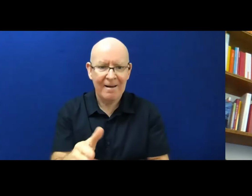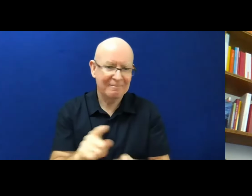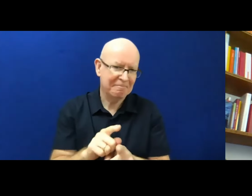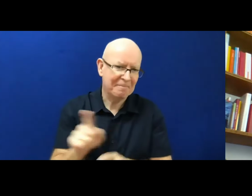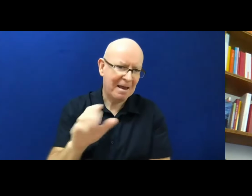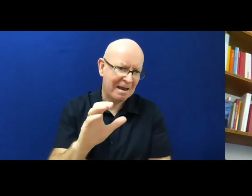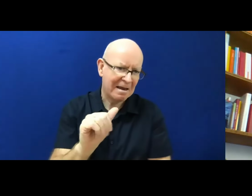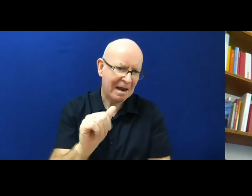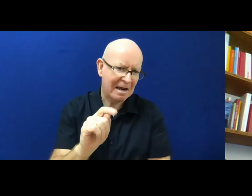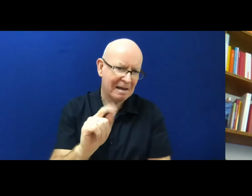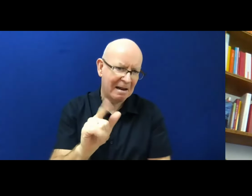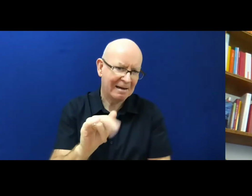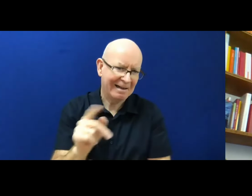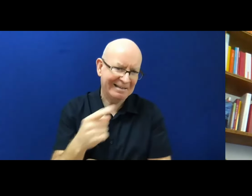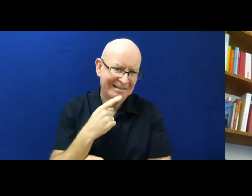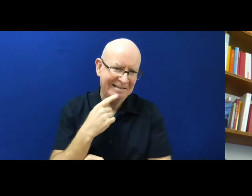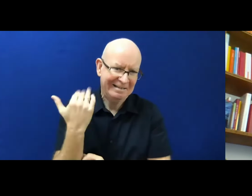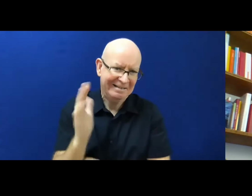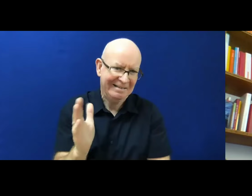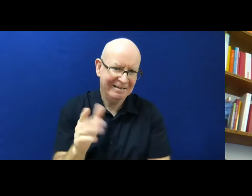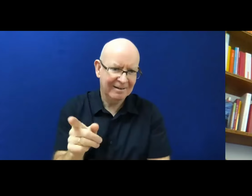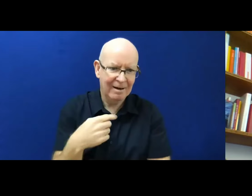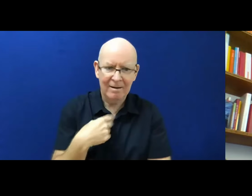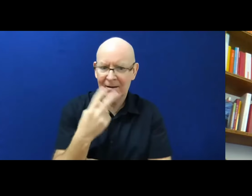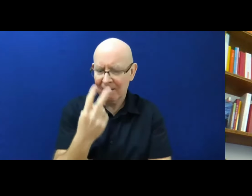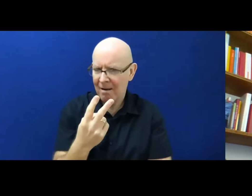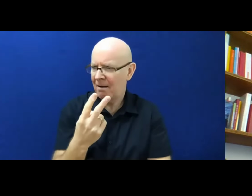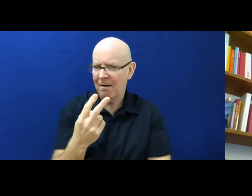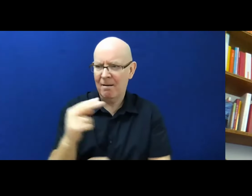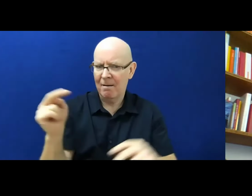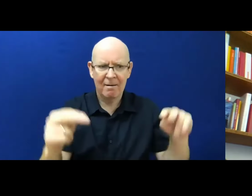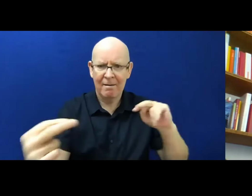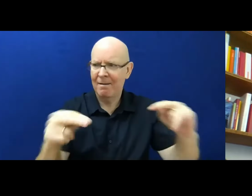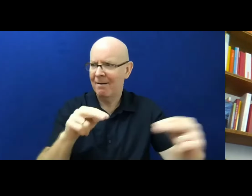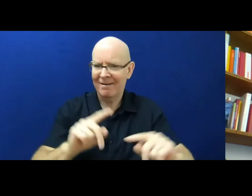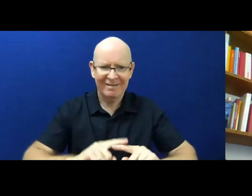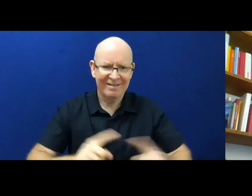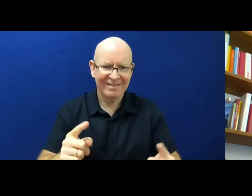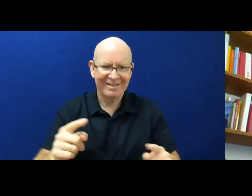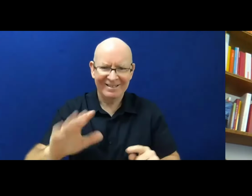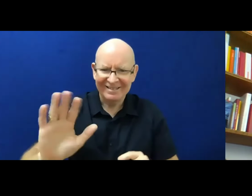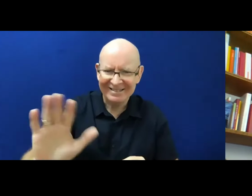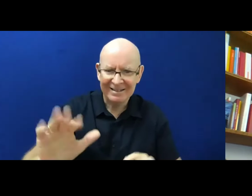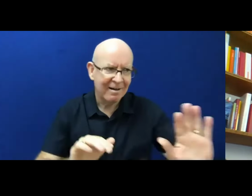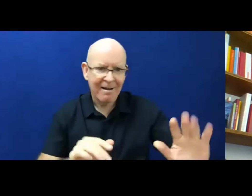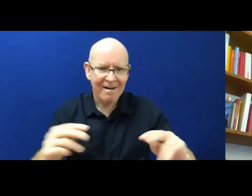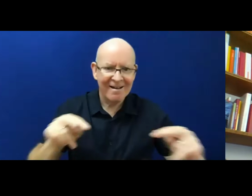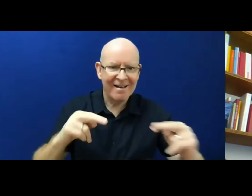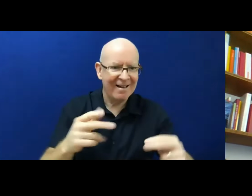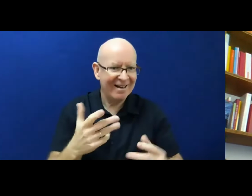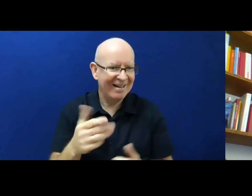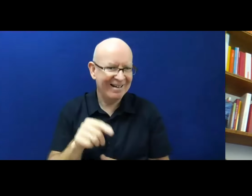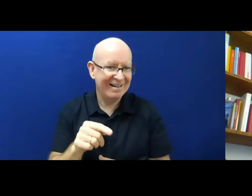of disabilities movement. And so all these stages, they have different